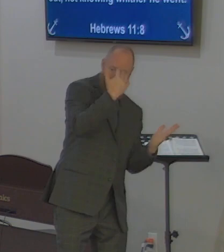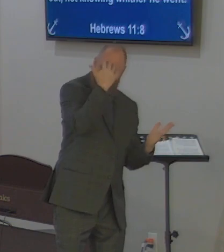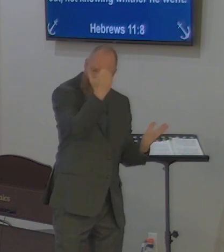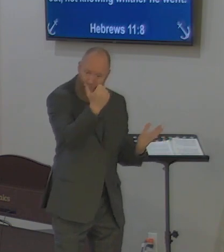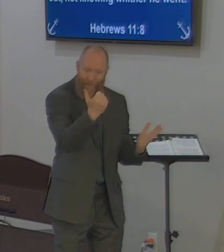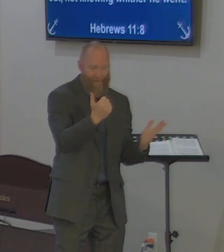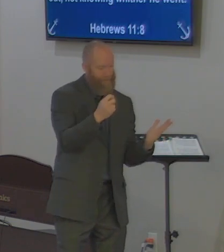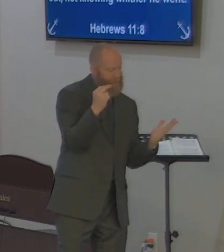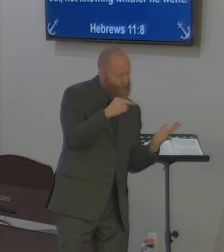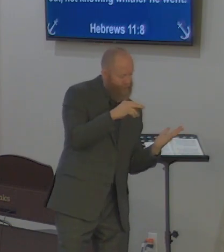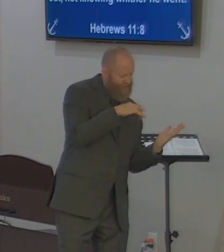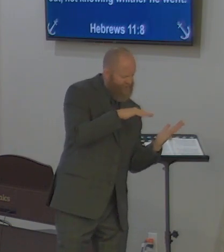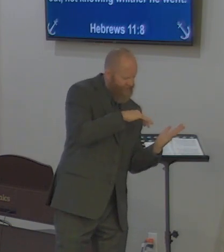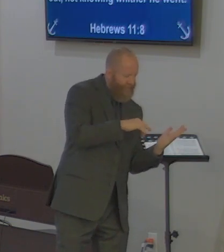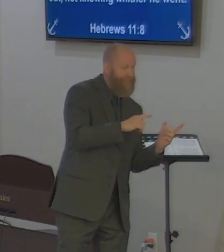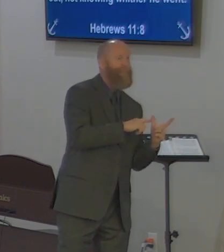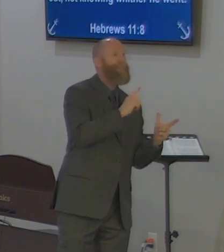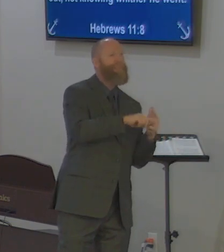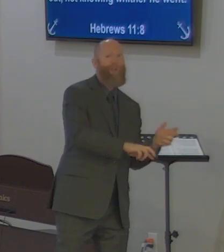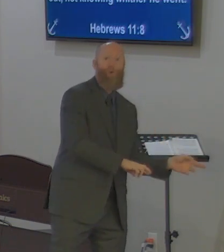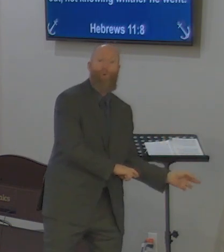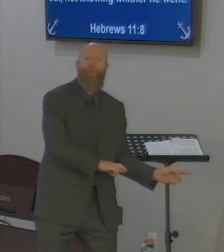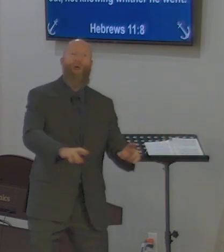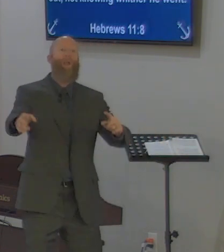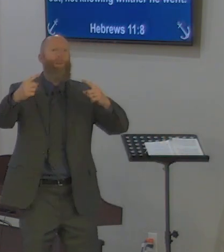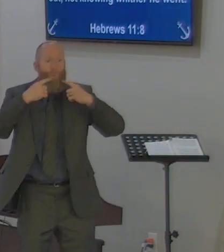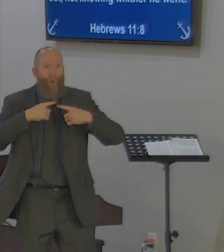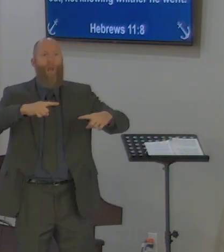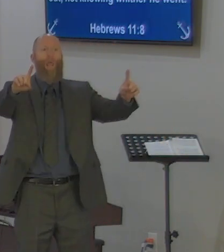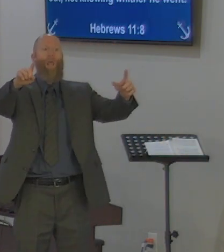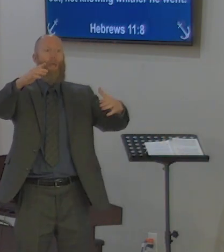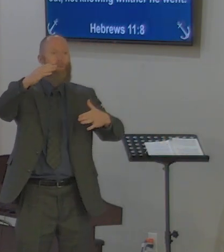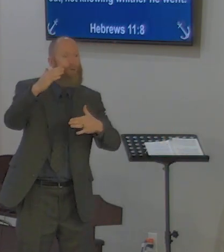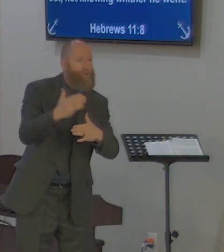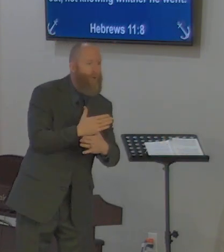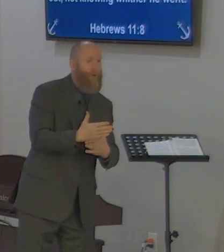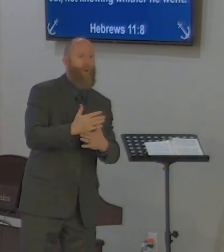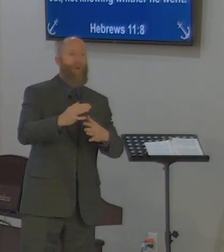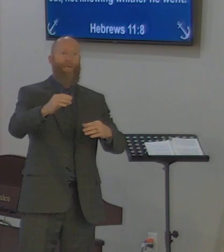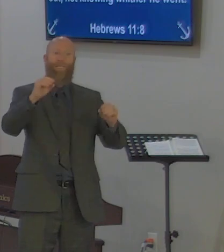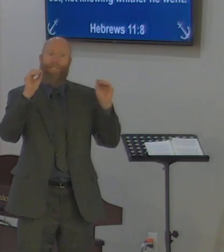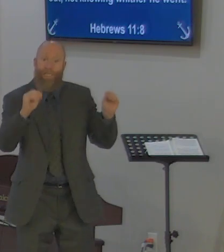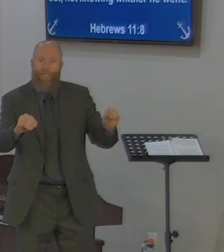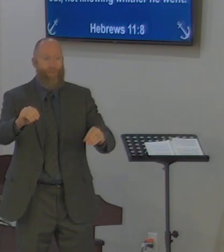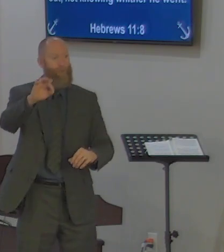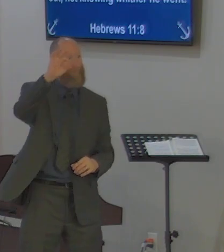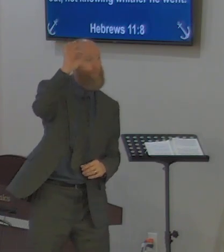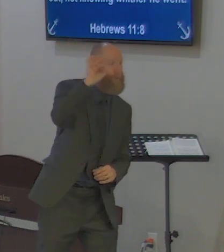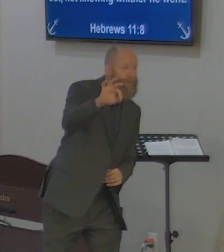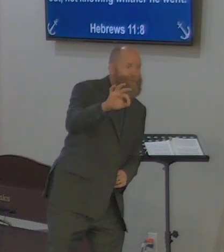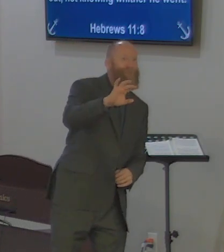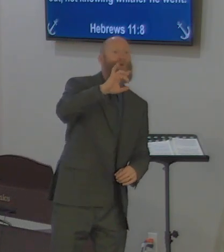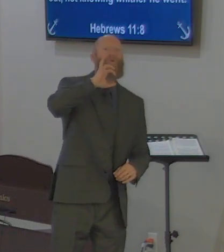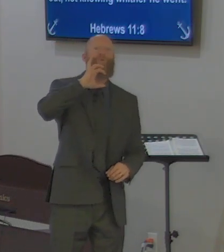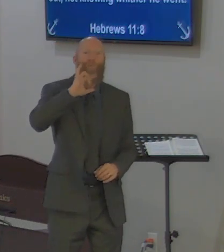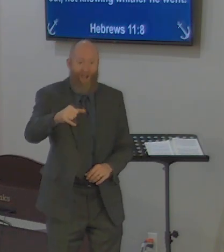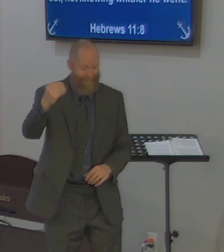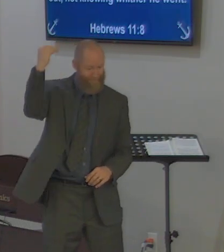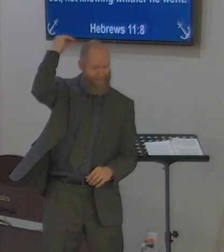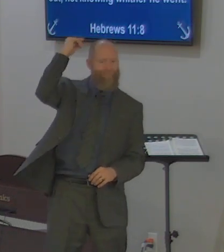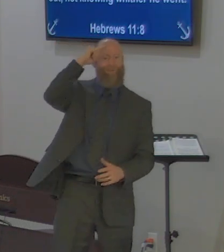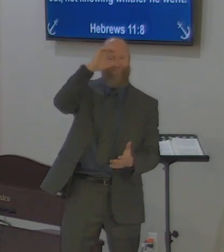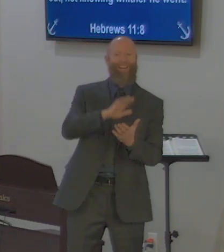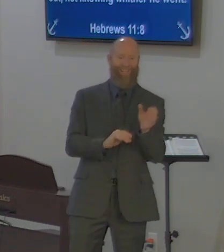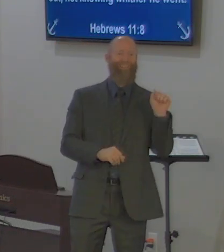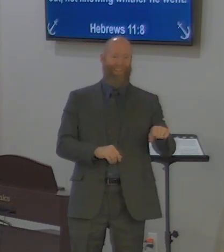in that when you're preaching and you're proclaiming truth, you actually believe it. Because if you don't, I guarantee you the lost ain't going to believe